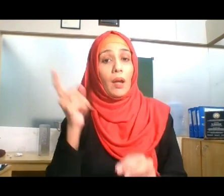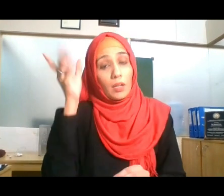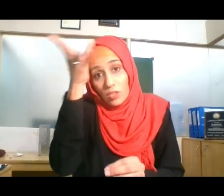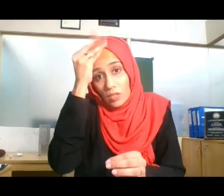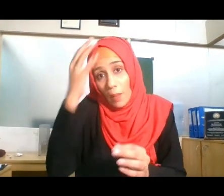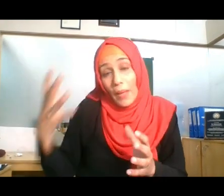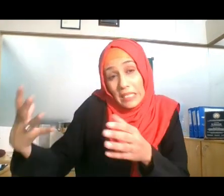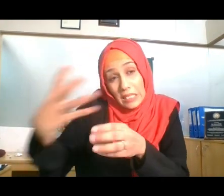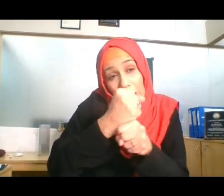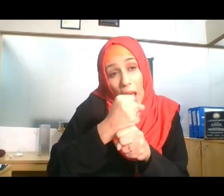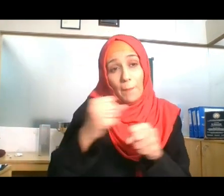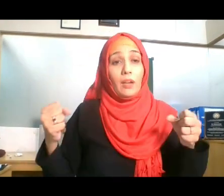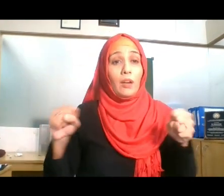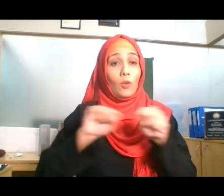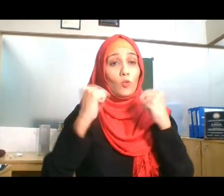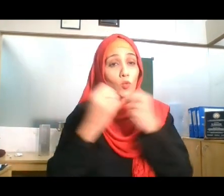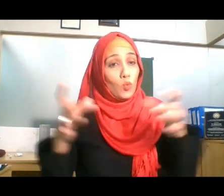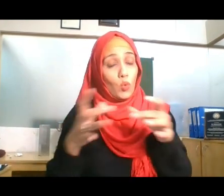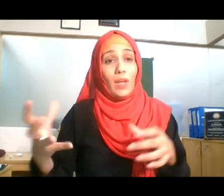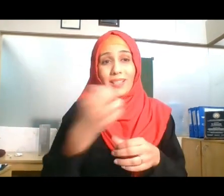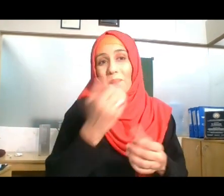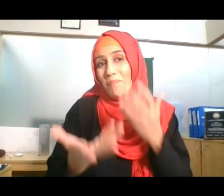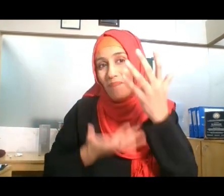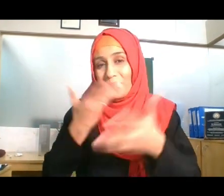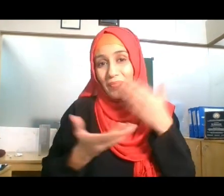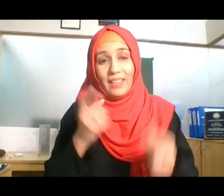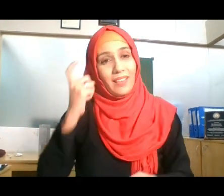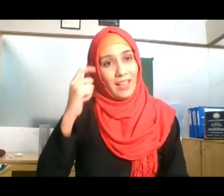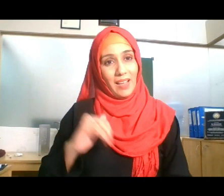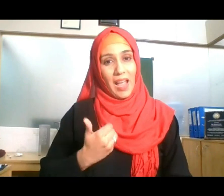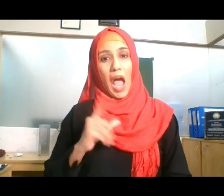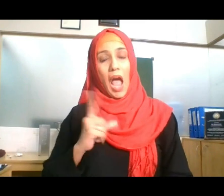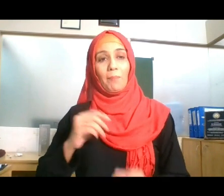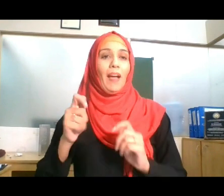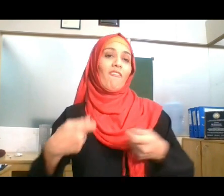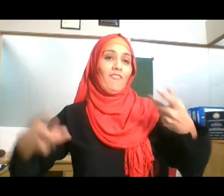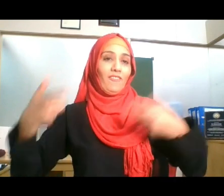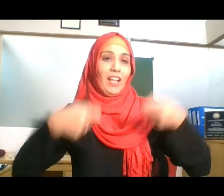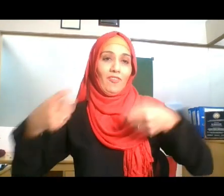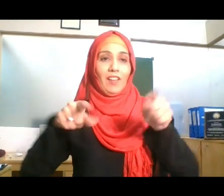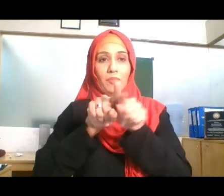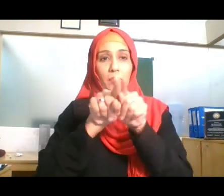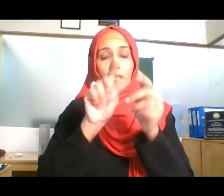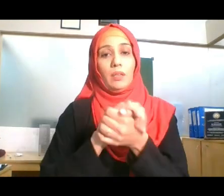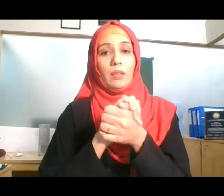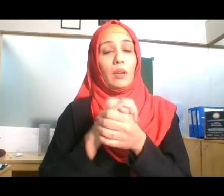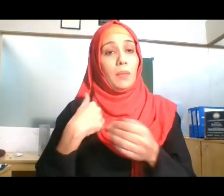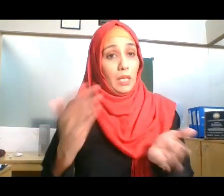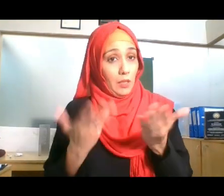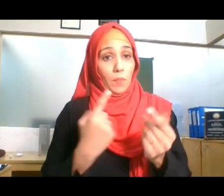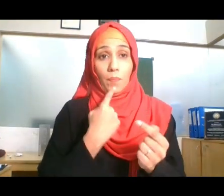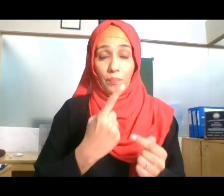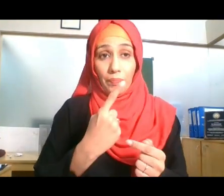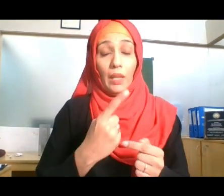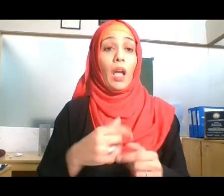of society to address their needs and take steps for their welfare. We need to encourage them and